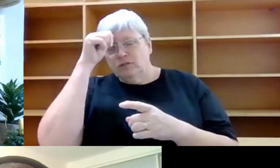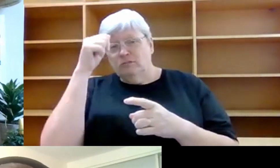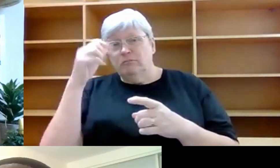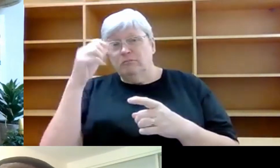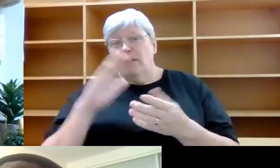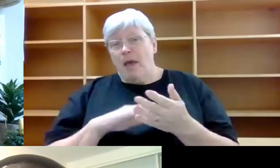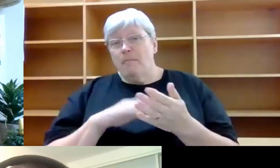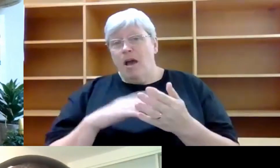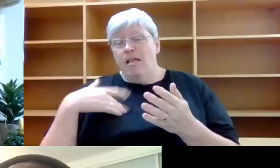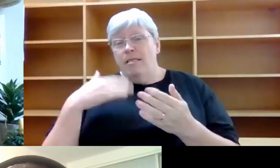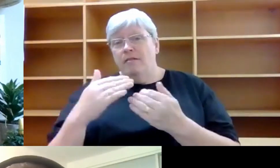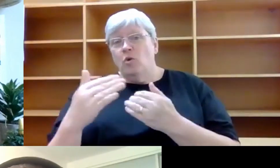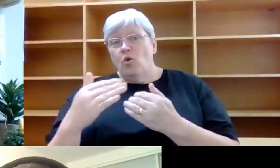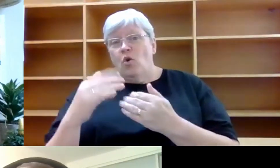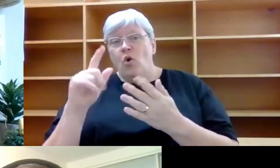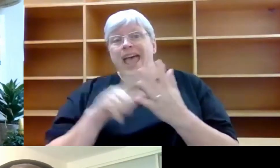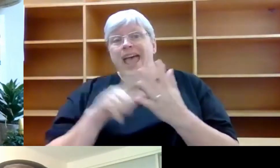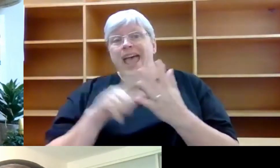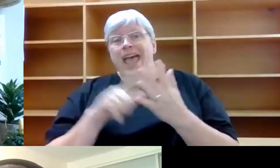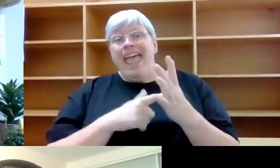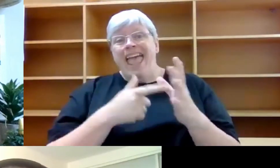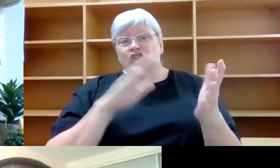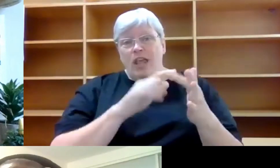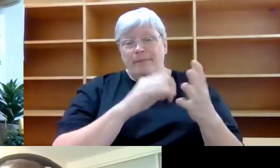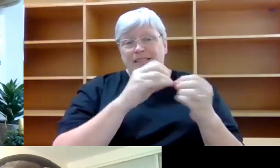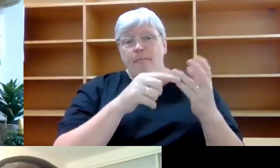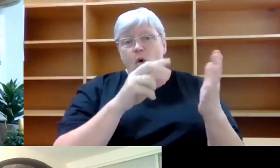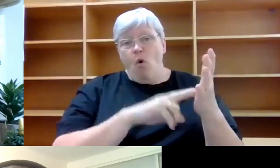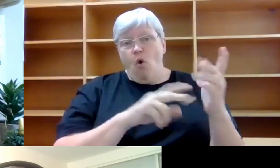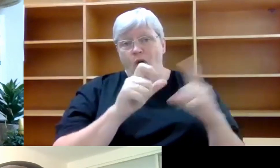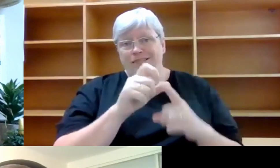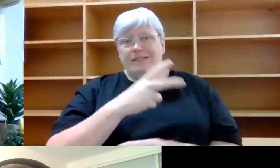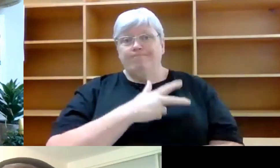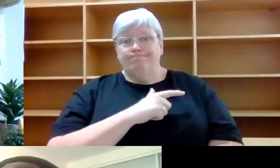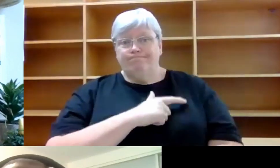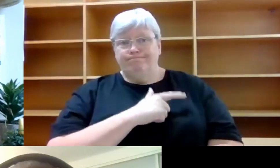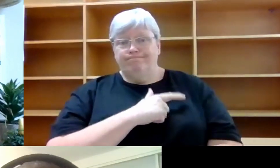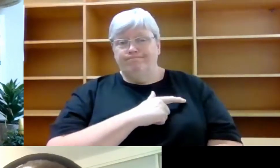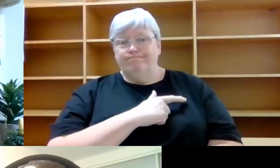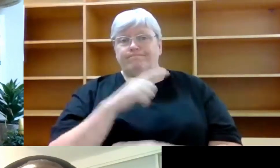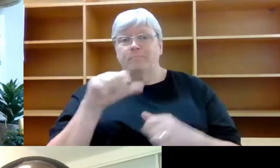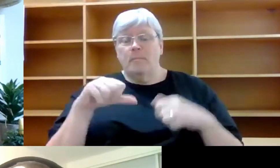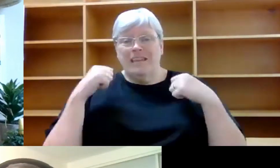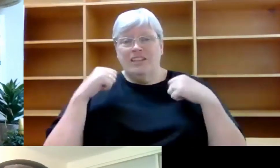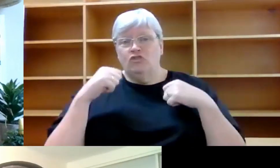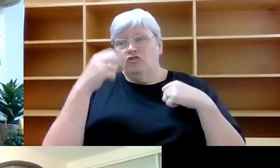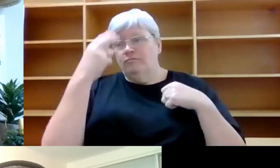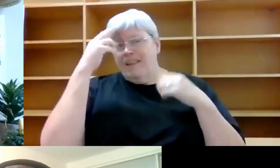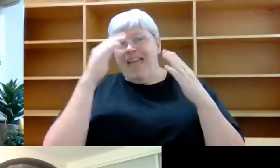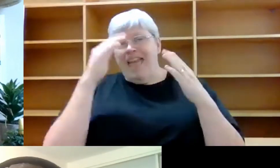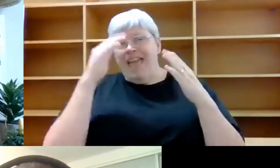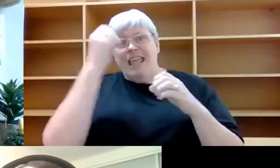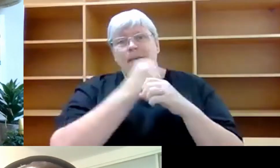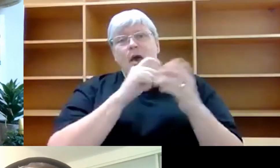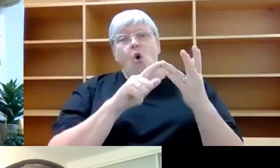close to James Bond Beach, not too far away. And Ian Fleming had a house there called GoldenEye and so on. I think they